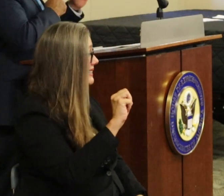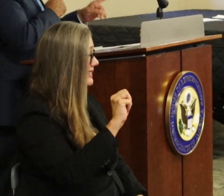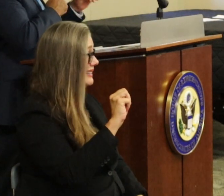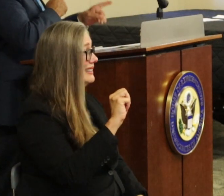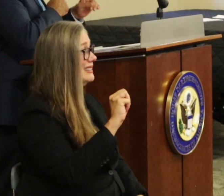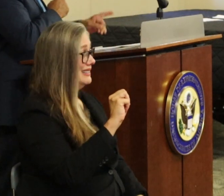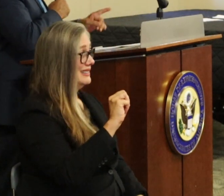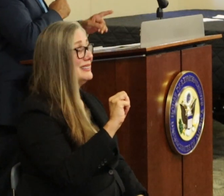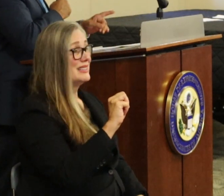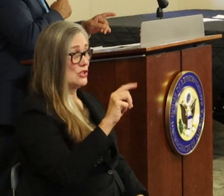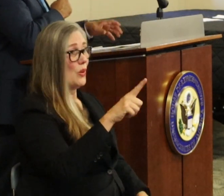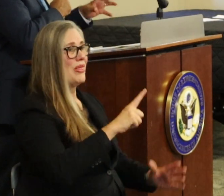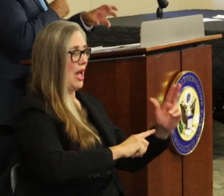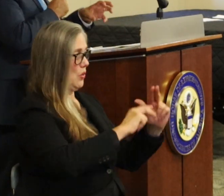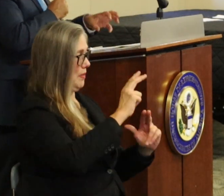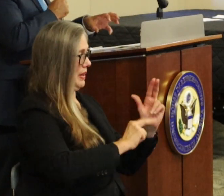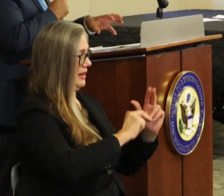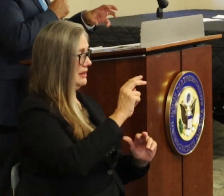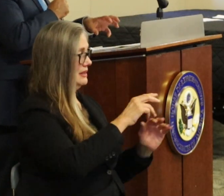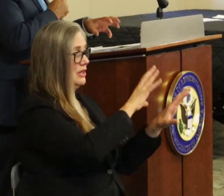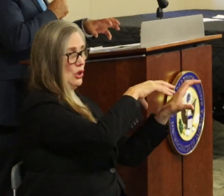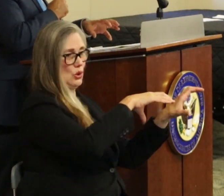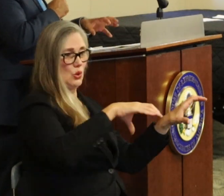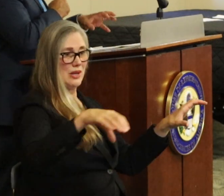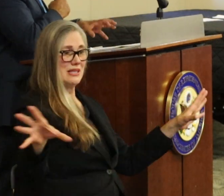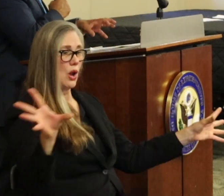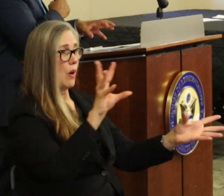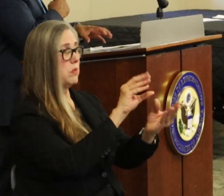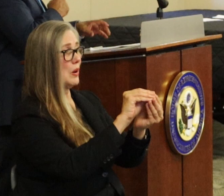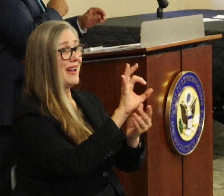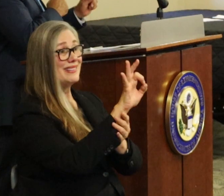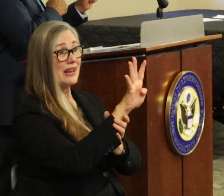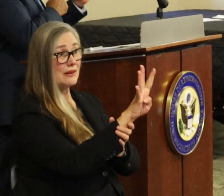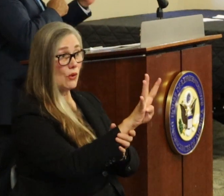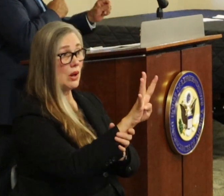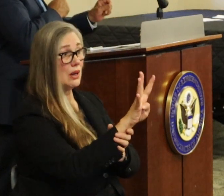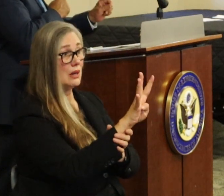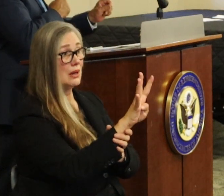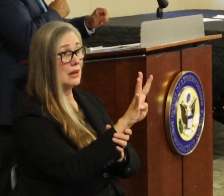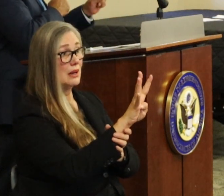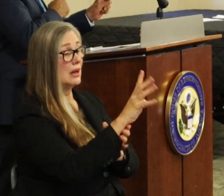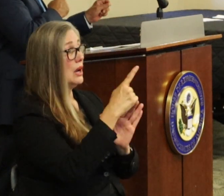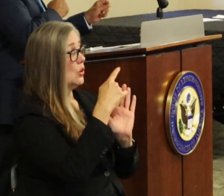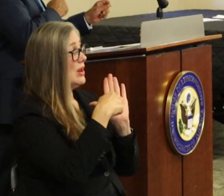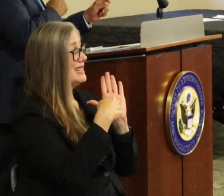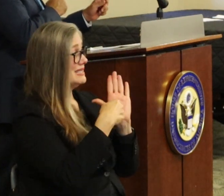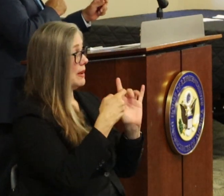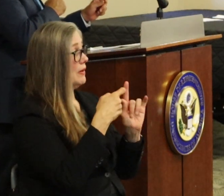about 94 units to help people and families that are homeless. And that's just one example of